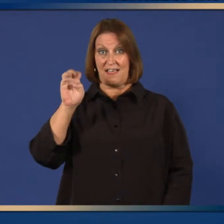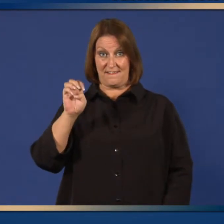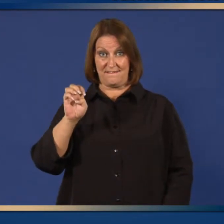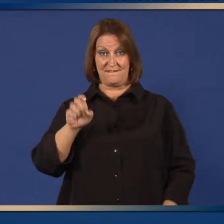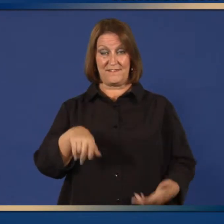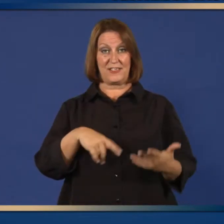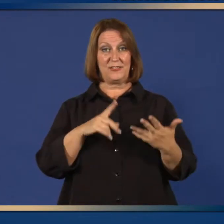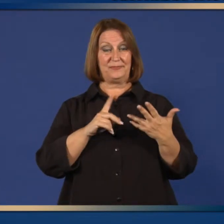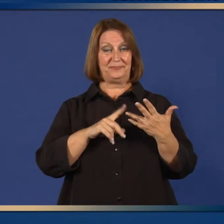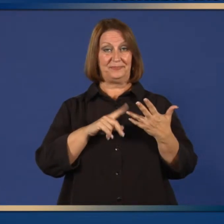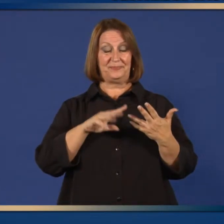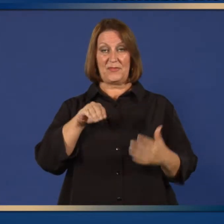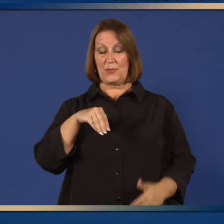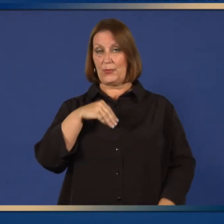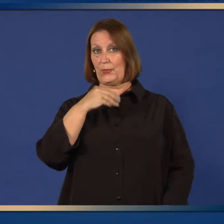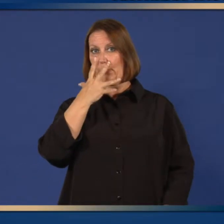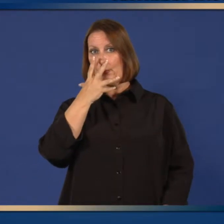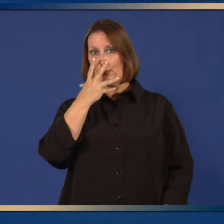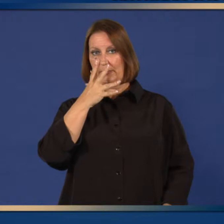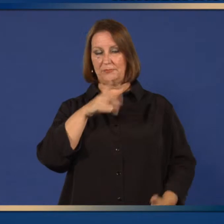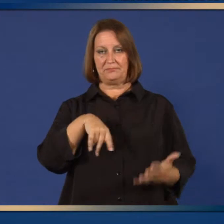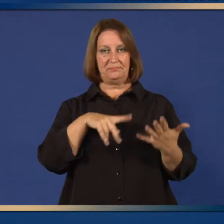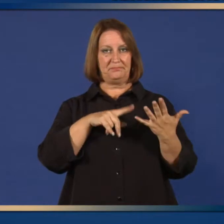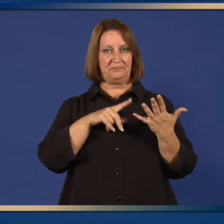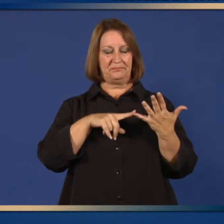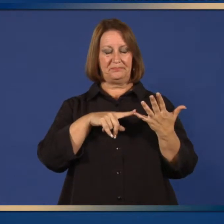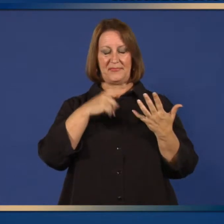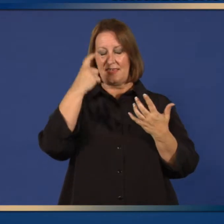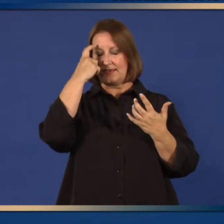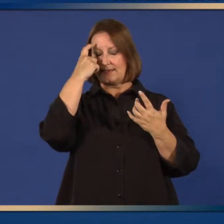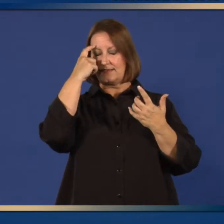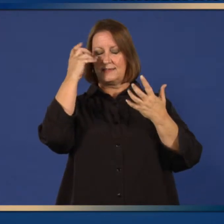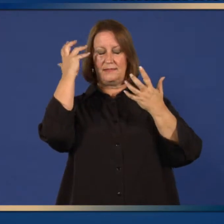paleness, or swelling of the throat.